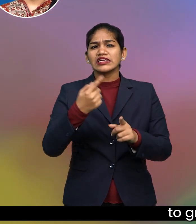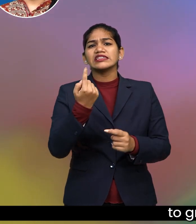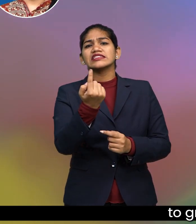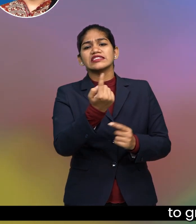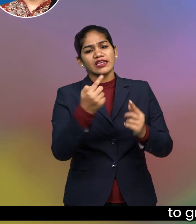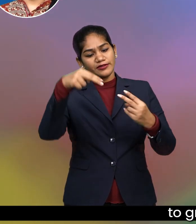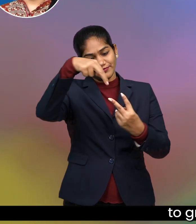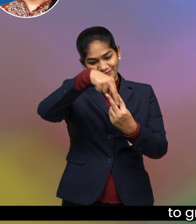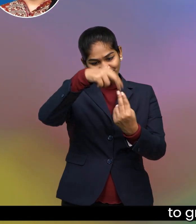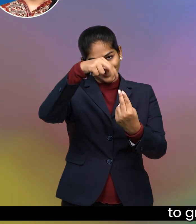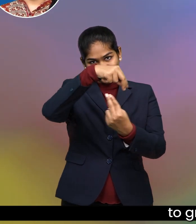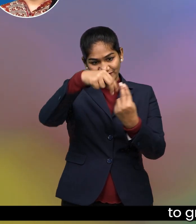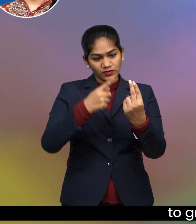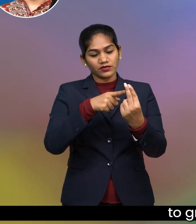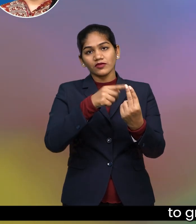plant.